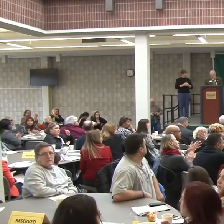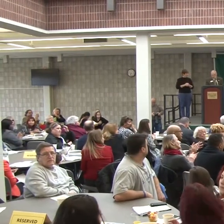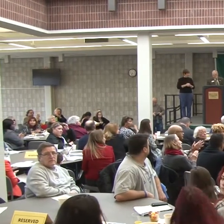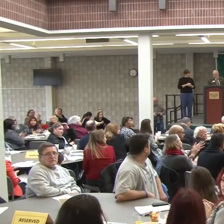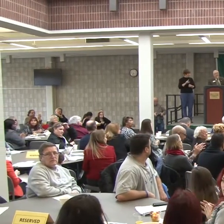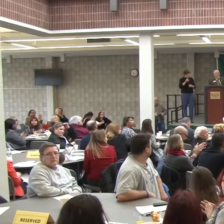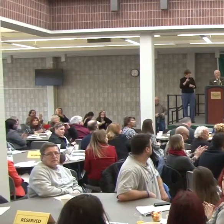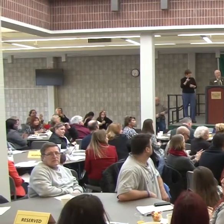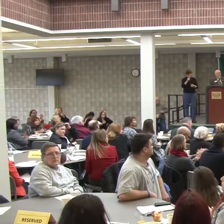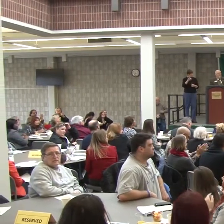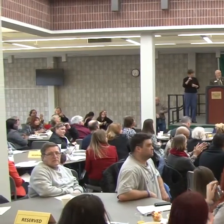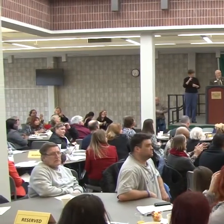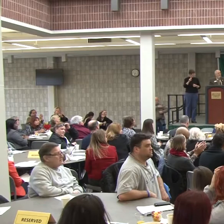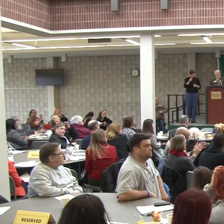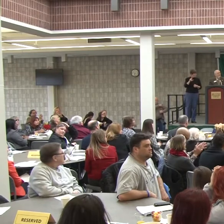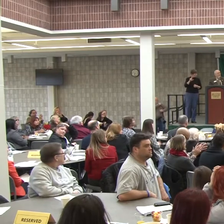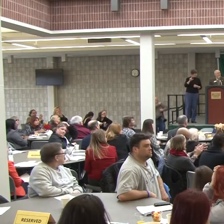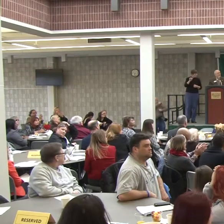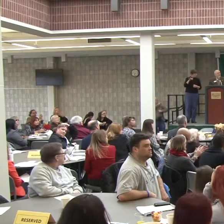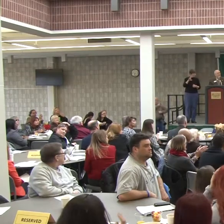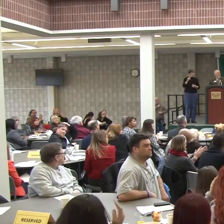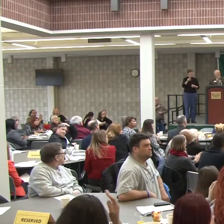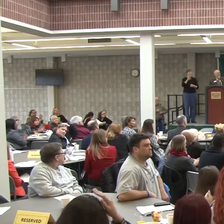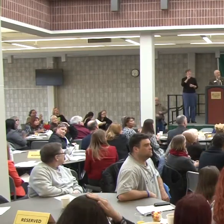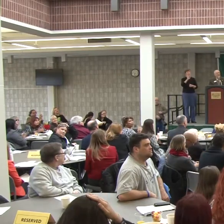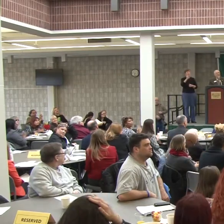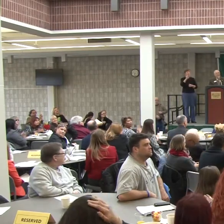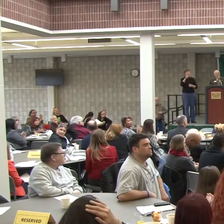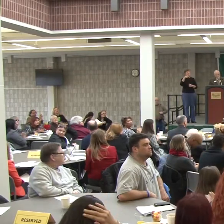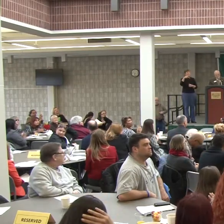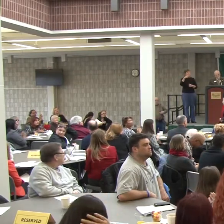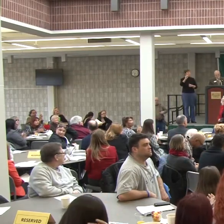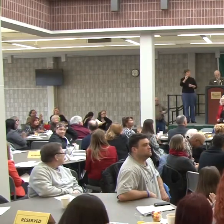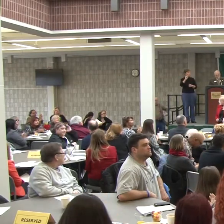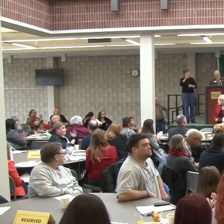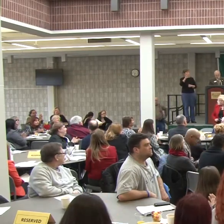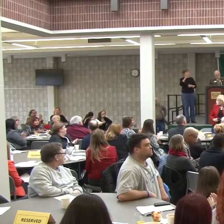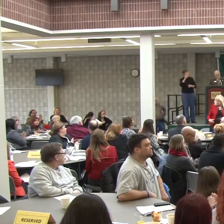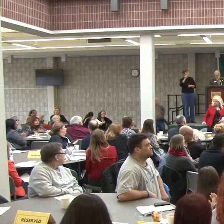Jackie Onfield from Fall River Public Schools. Jackie.